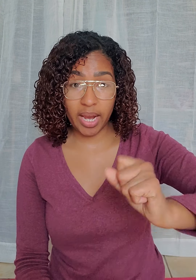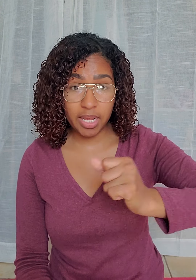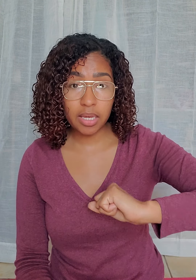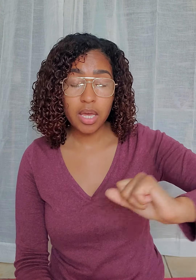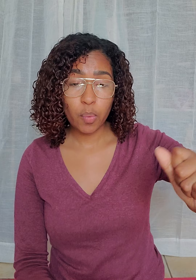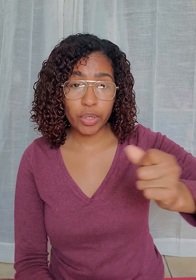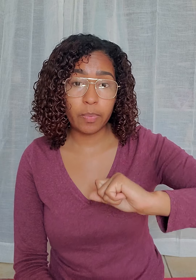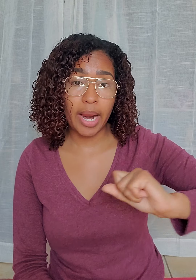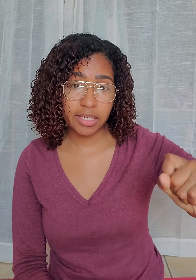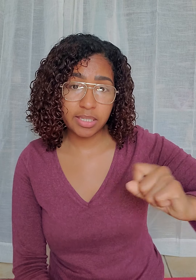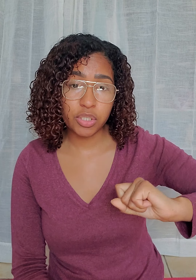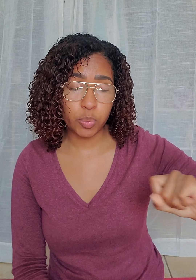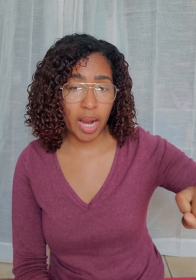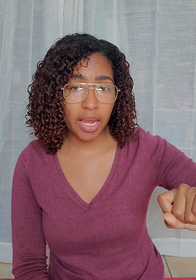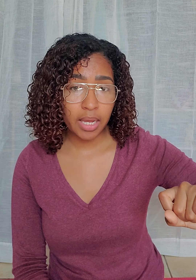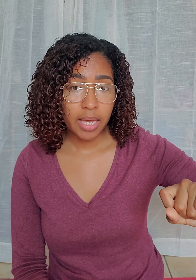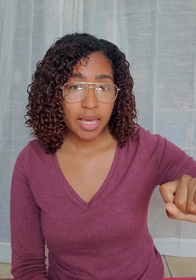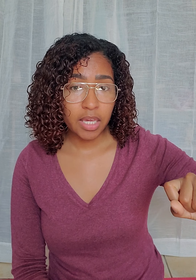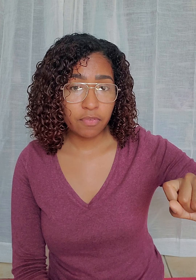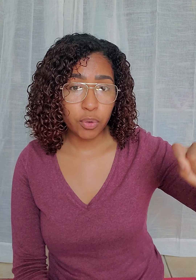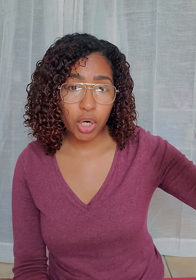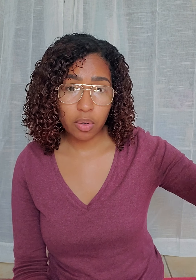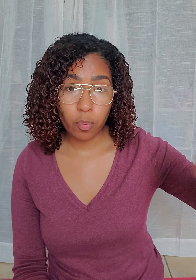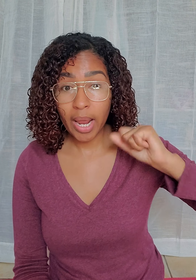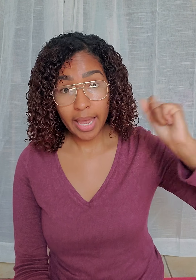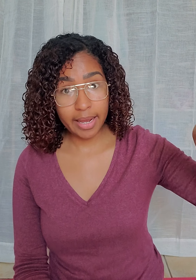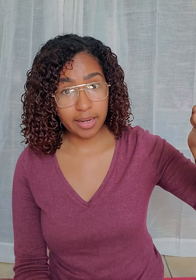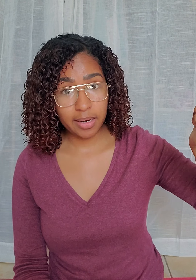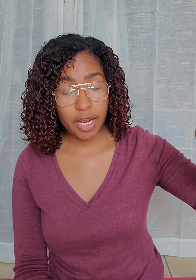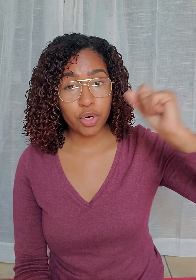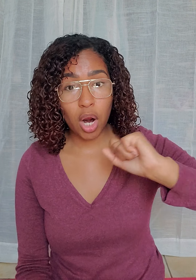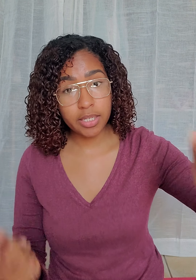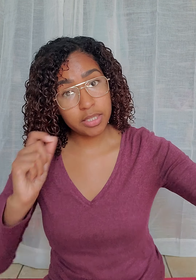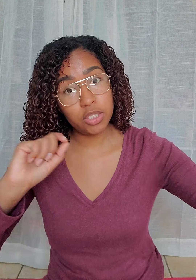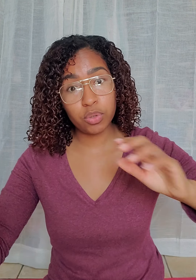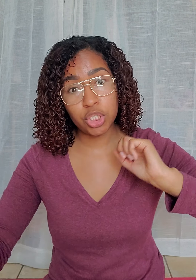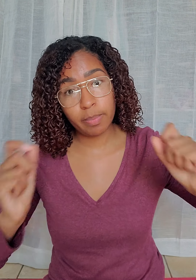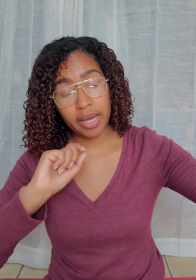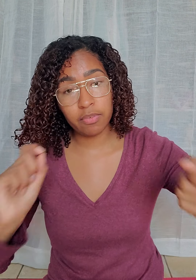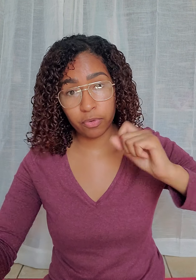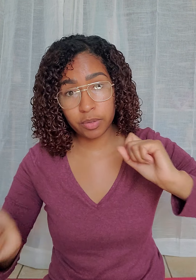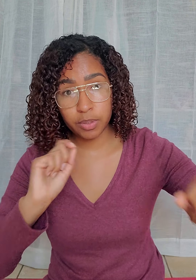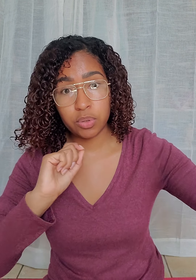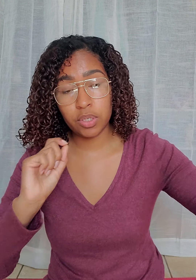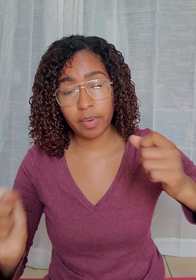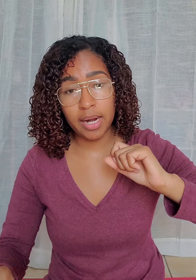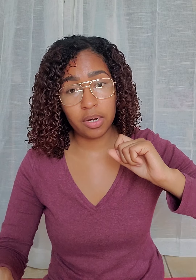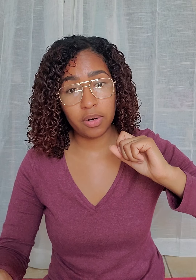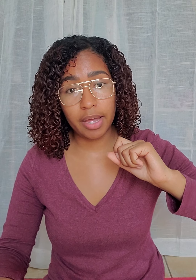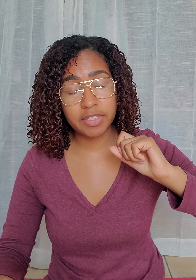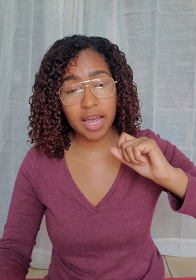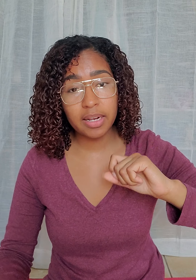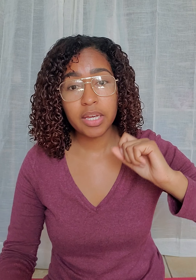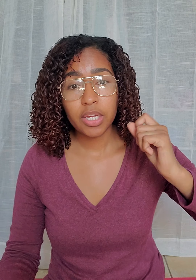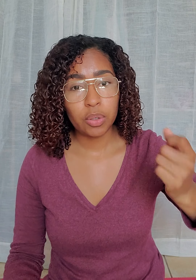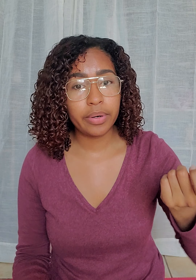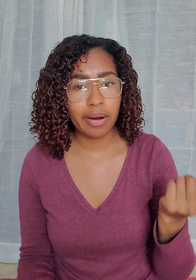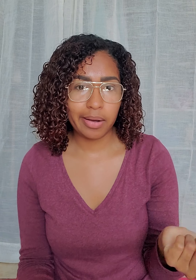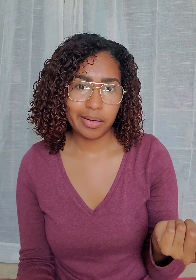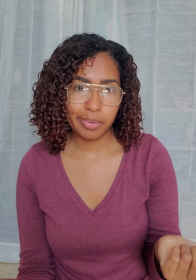writing, when you're practicing to write. If you're right-handed and you're constantly switching back and forth between your right and your left hand, you are not going to be